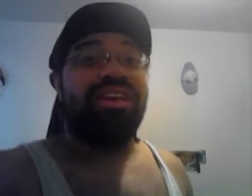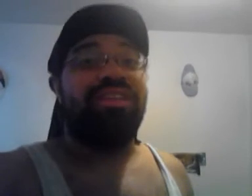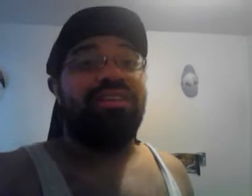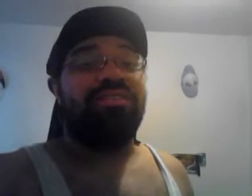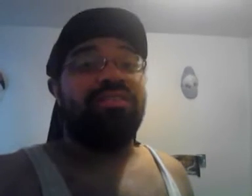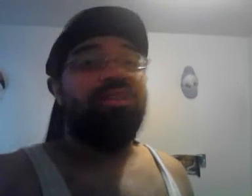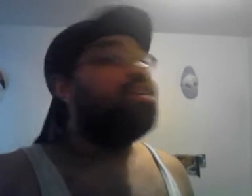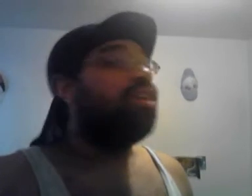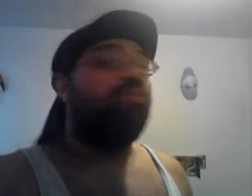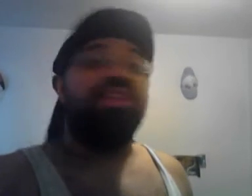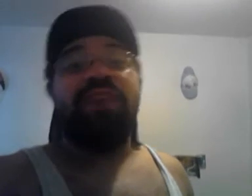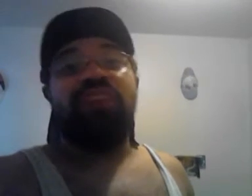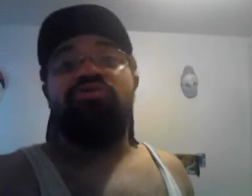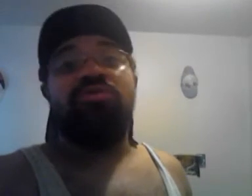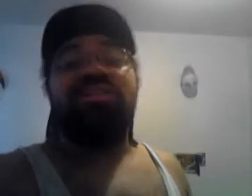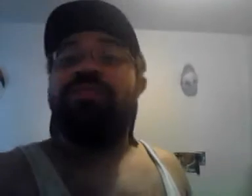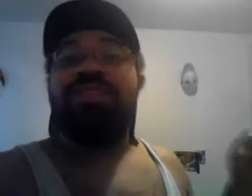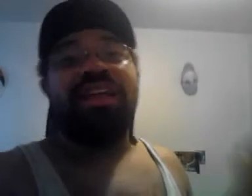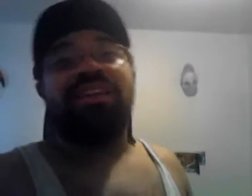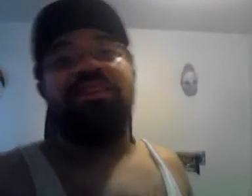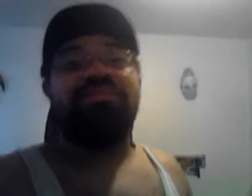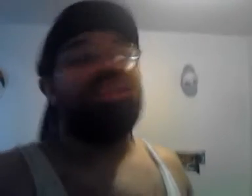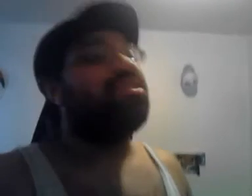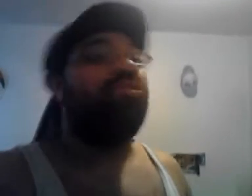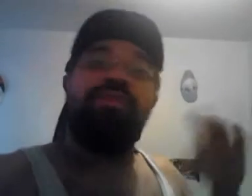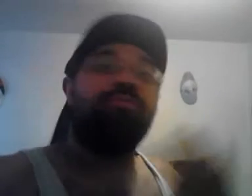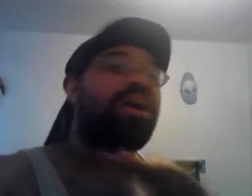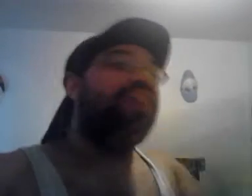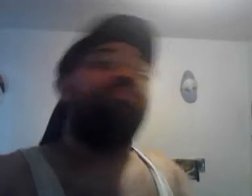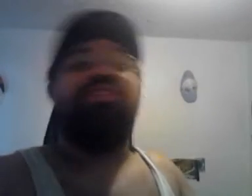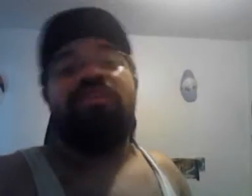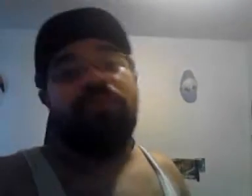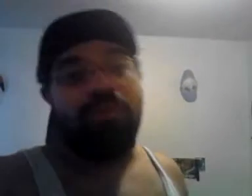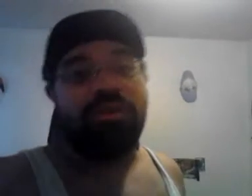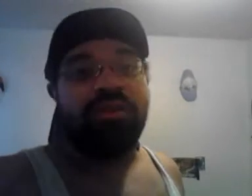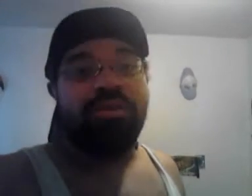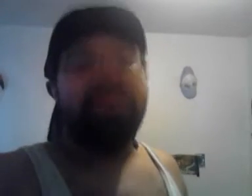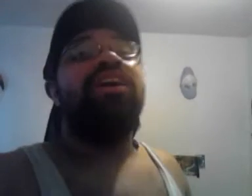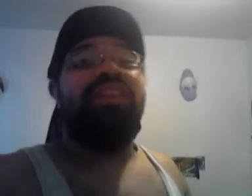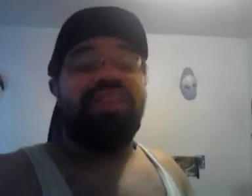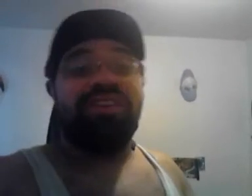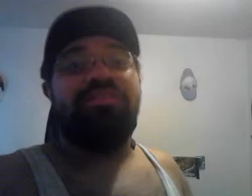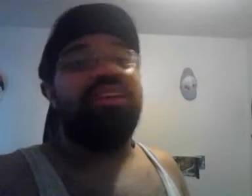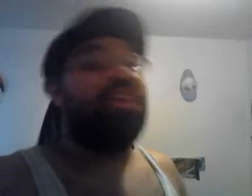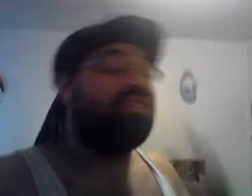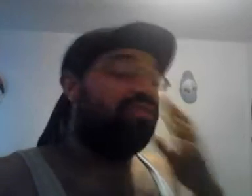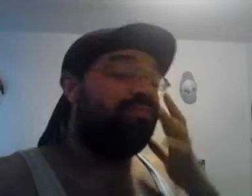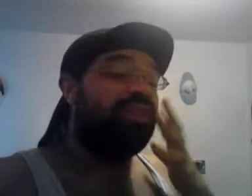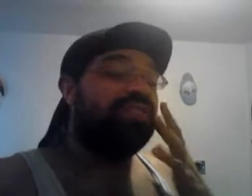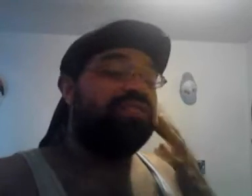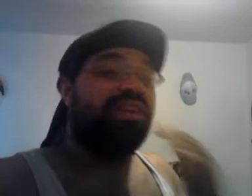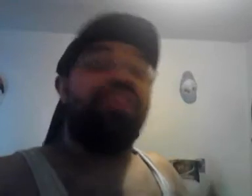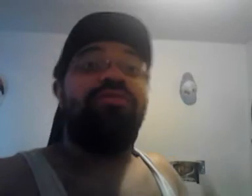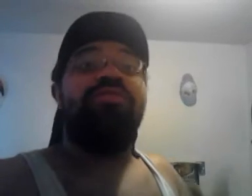this. When they found George Zimmerman not guilty, it's going to be a riot up there in Florida. Because I guarantee it's going to be San Antonio